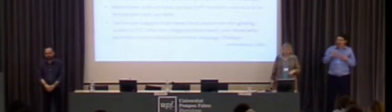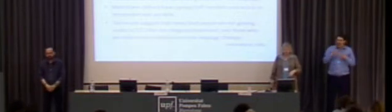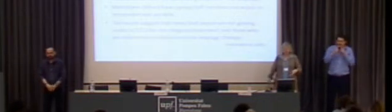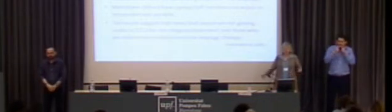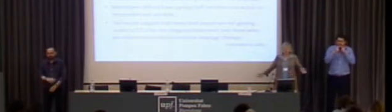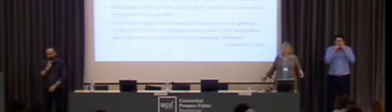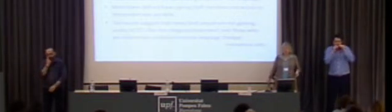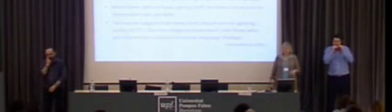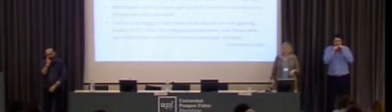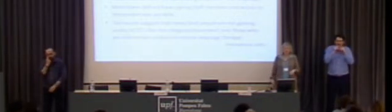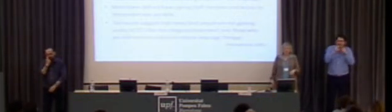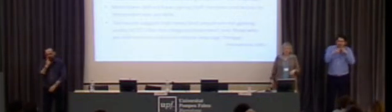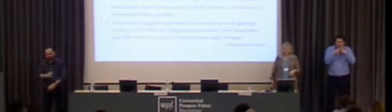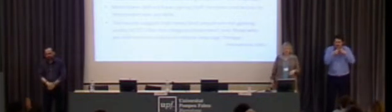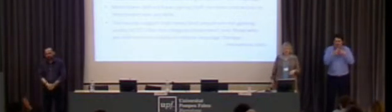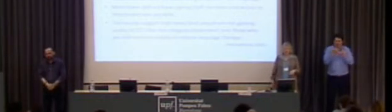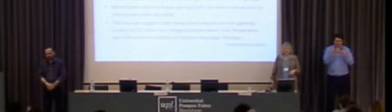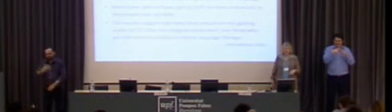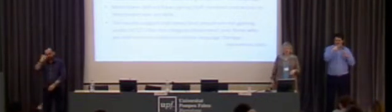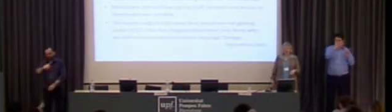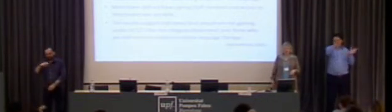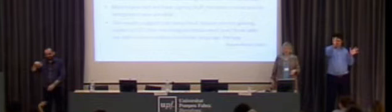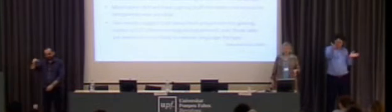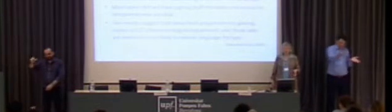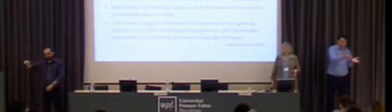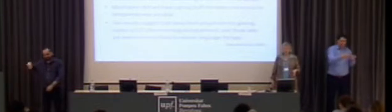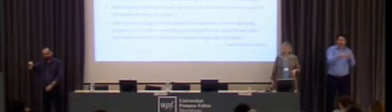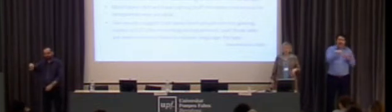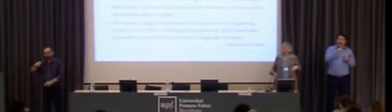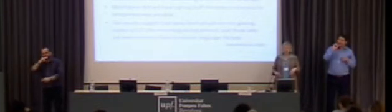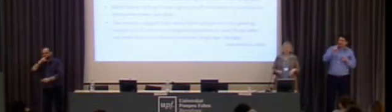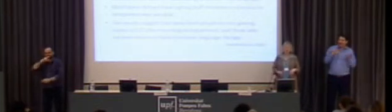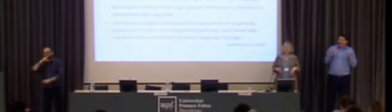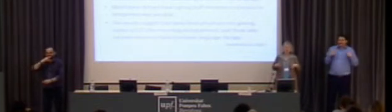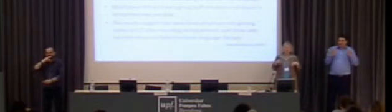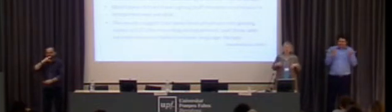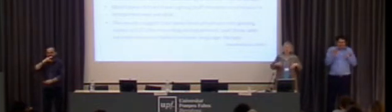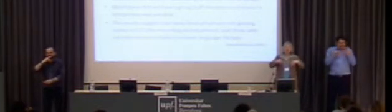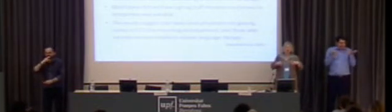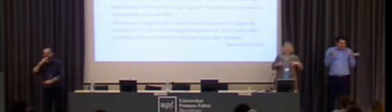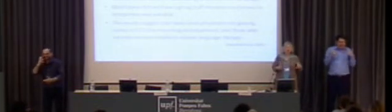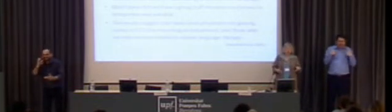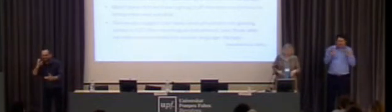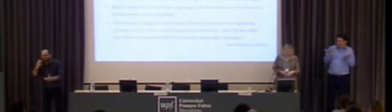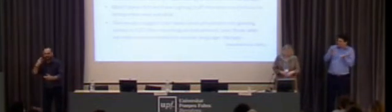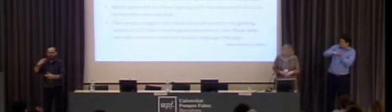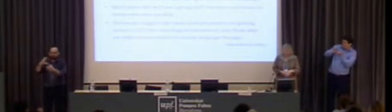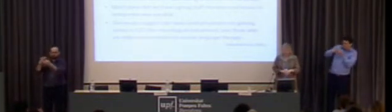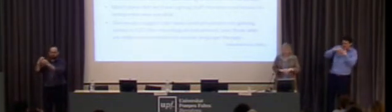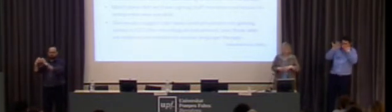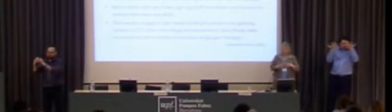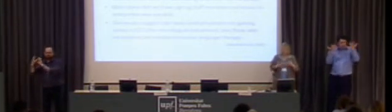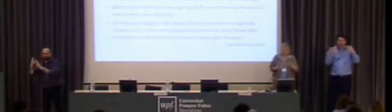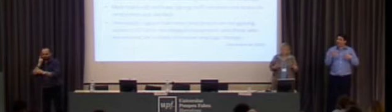sign, and they often didn't have very good access to interpreters, and certainly not to interpreters who understood about